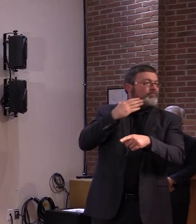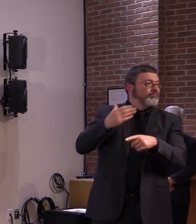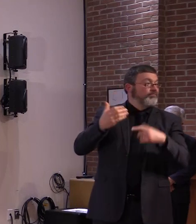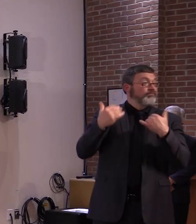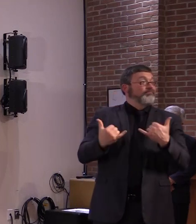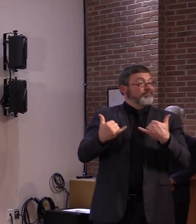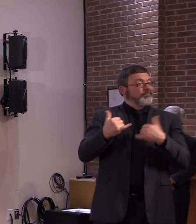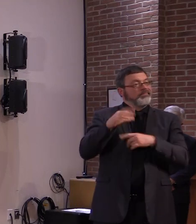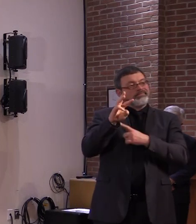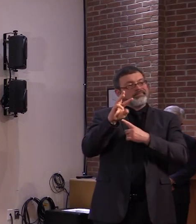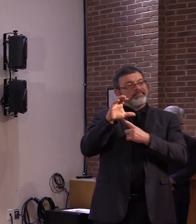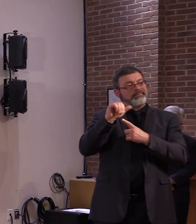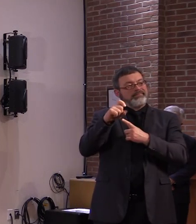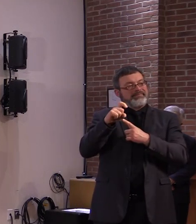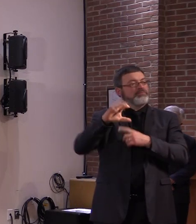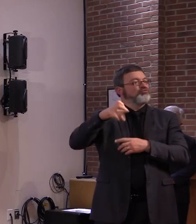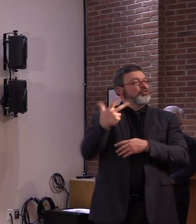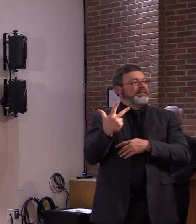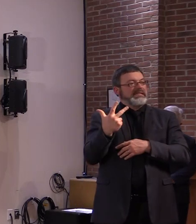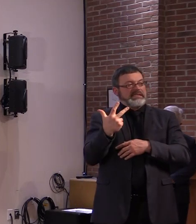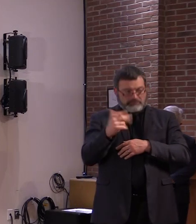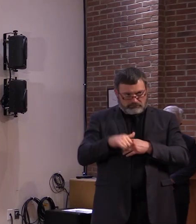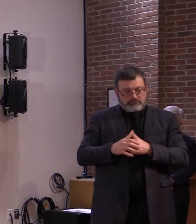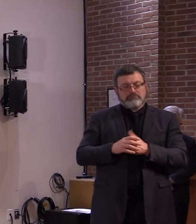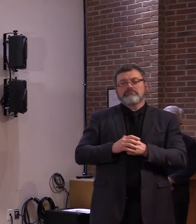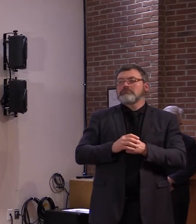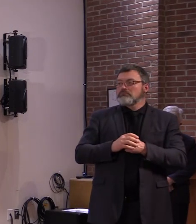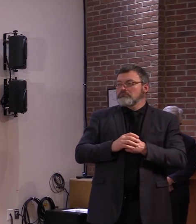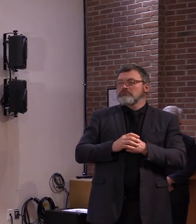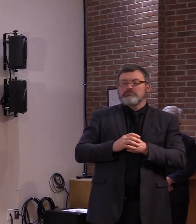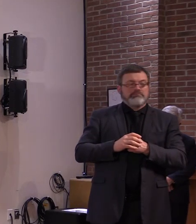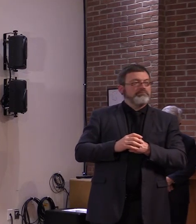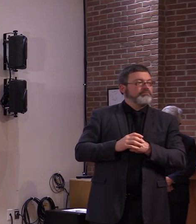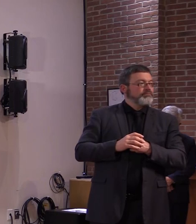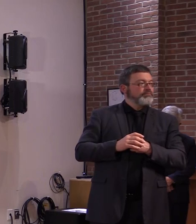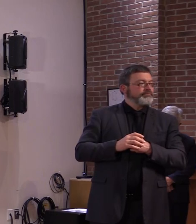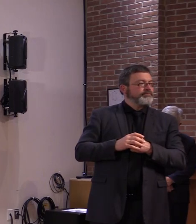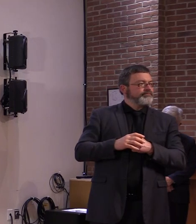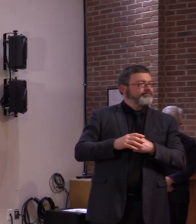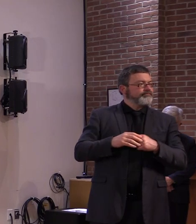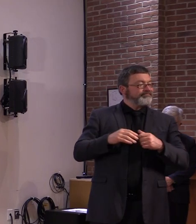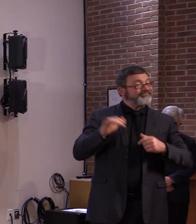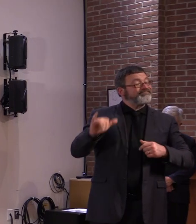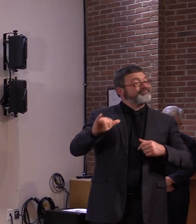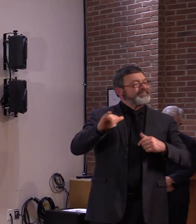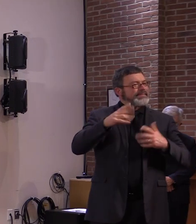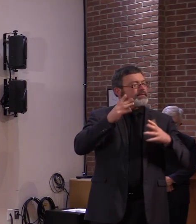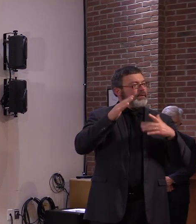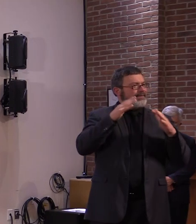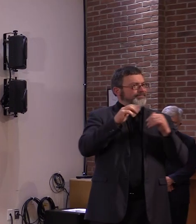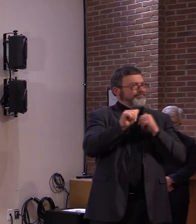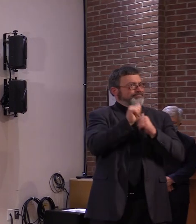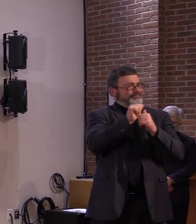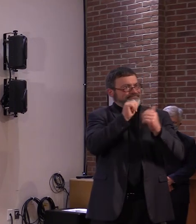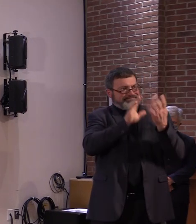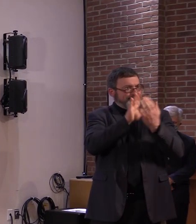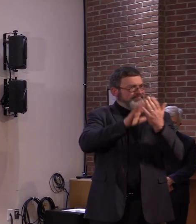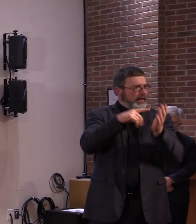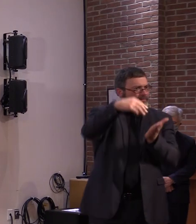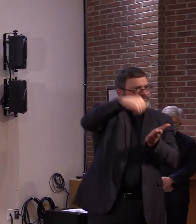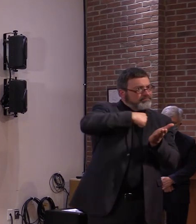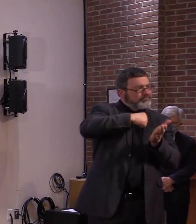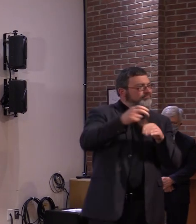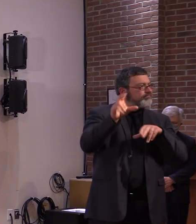Governor Scott, my question is about the hazard pay grant program. I know Commissioner Pichak is not on the line, but I just wanted to see if you could speak